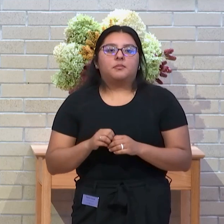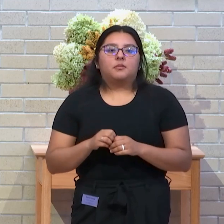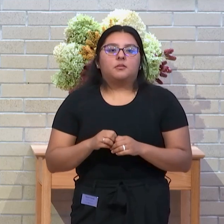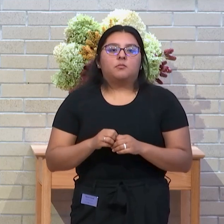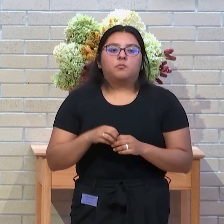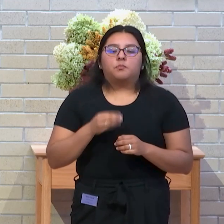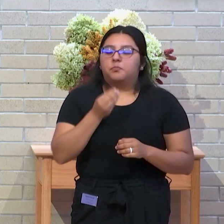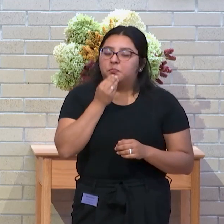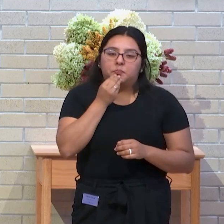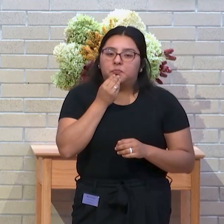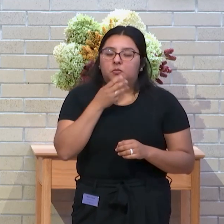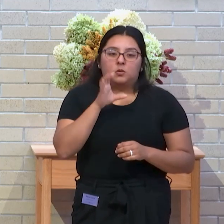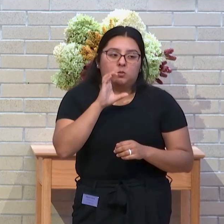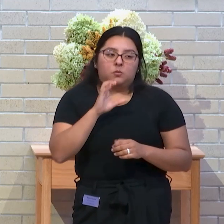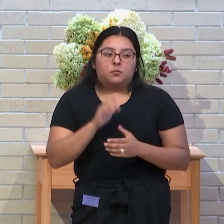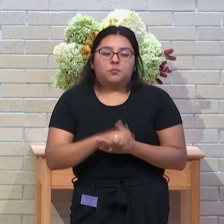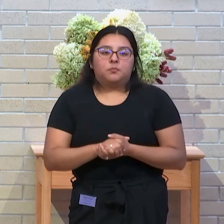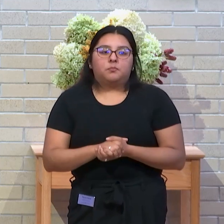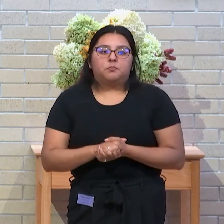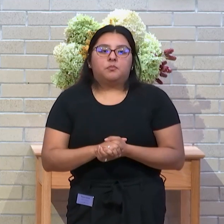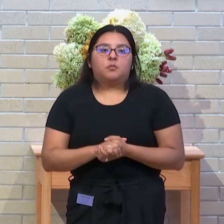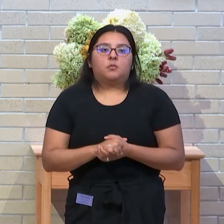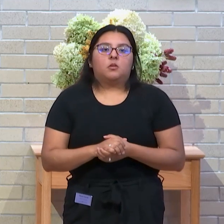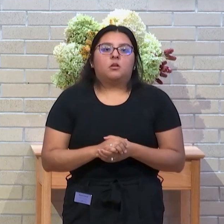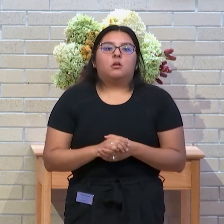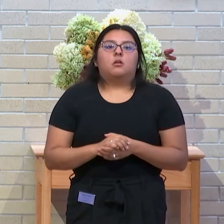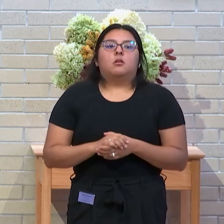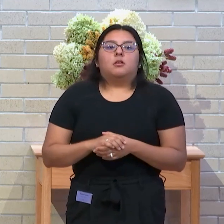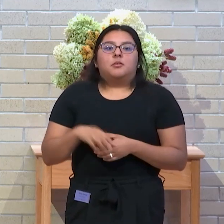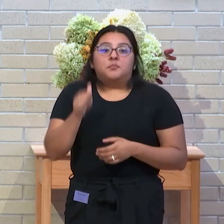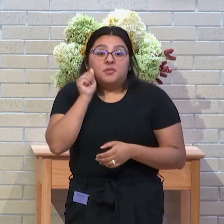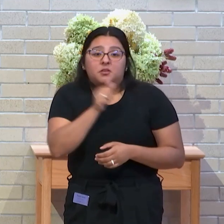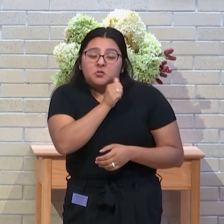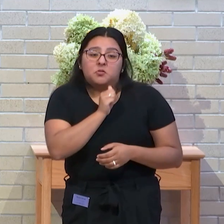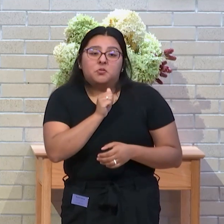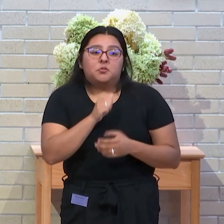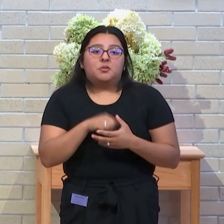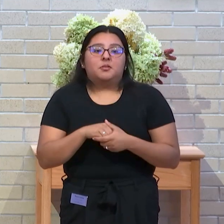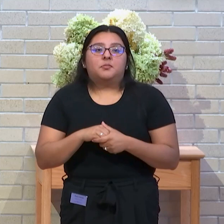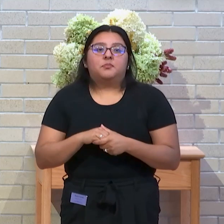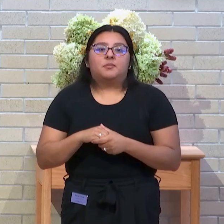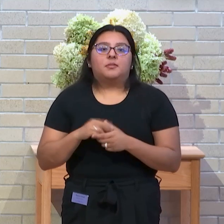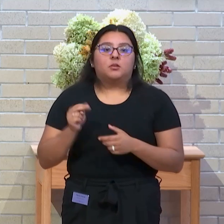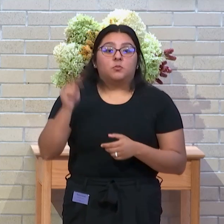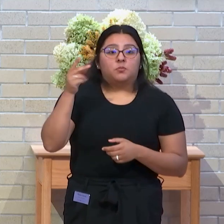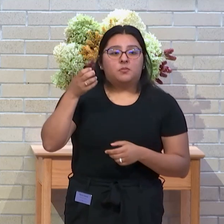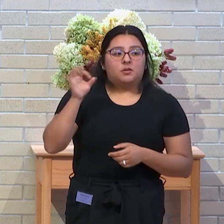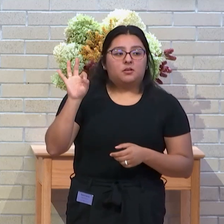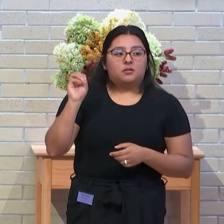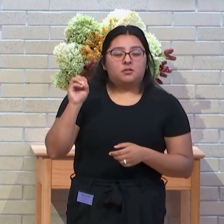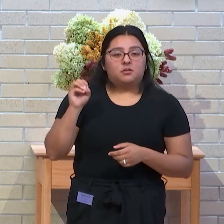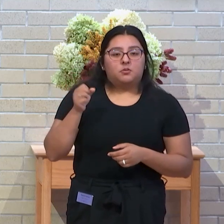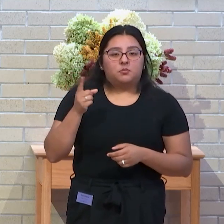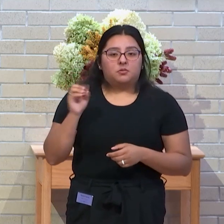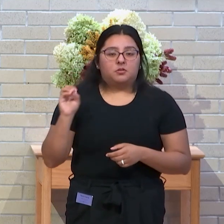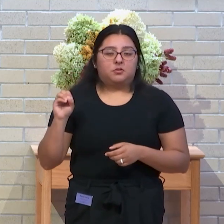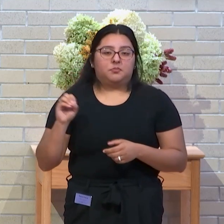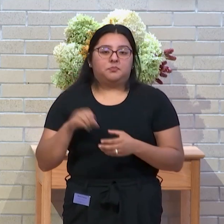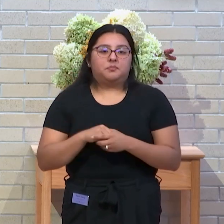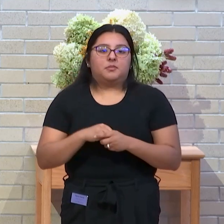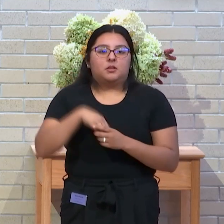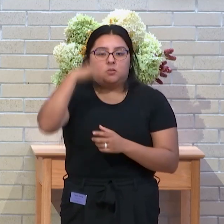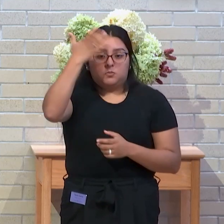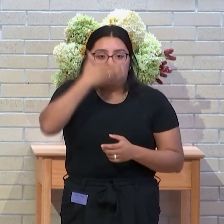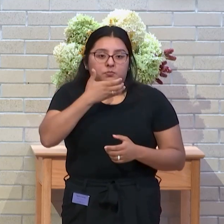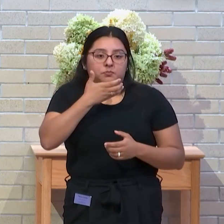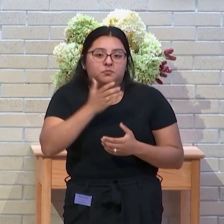water. And remember, in Arizona in July, it is in the upper 90s to 100 degrees, and they all were wearing full head